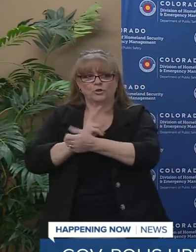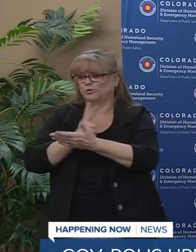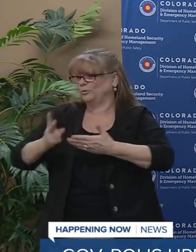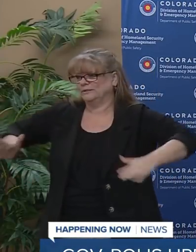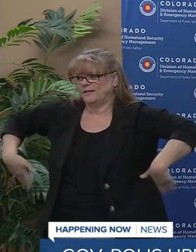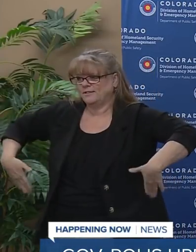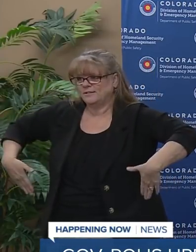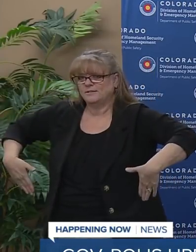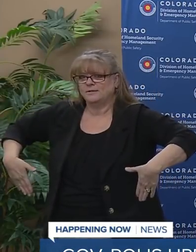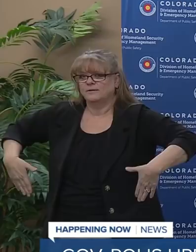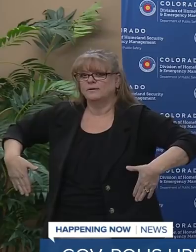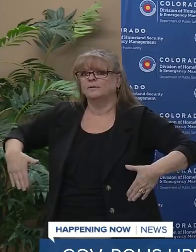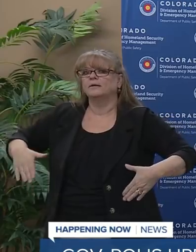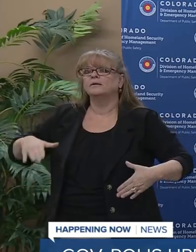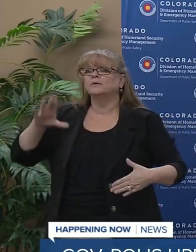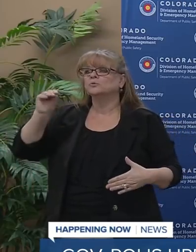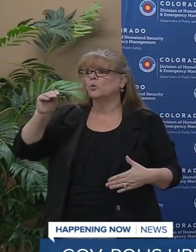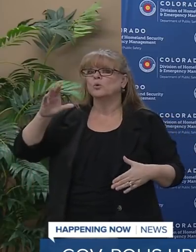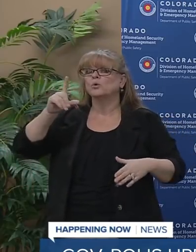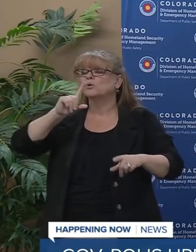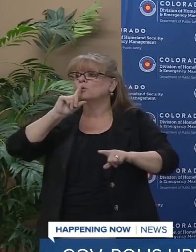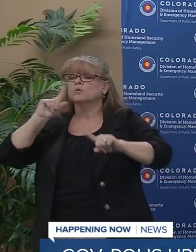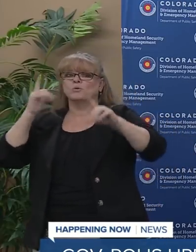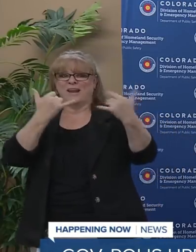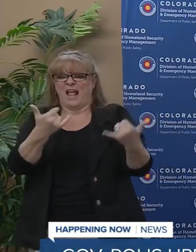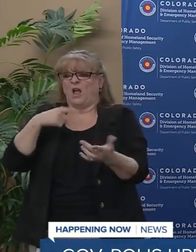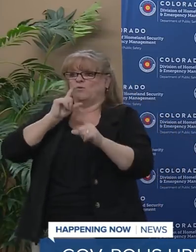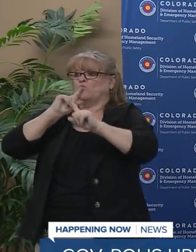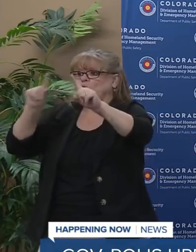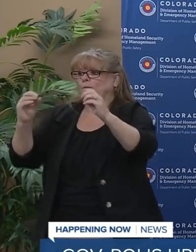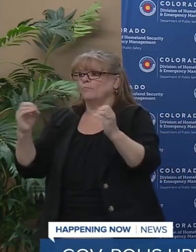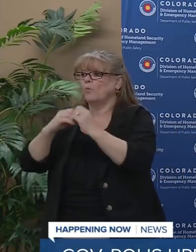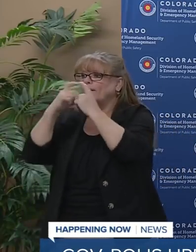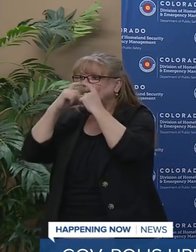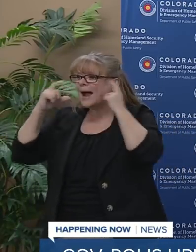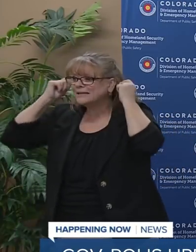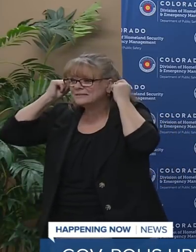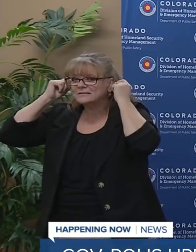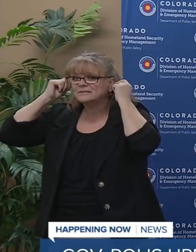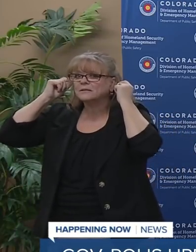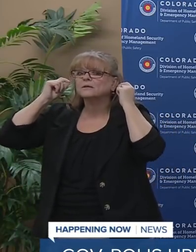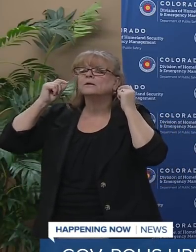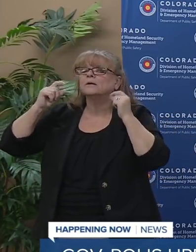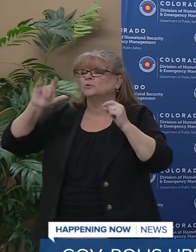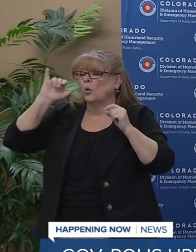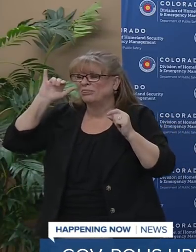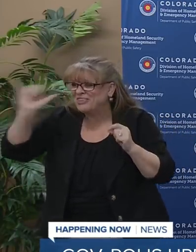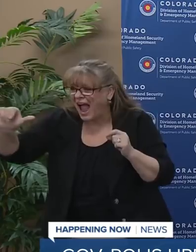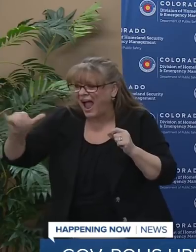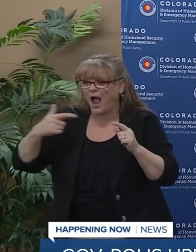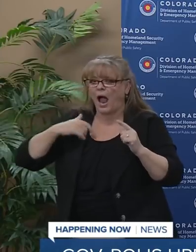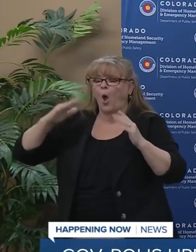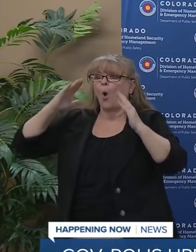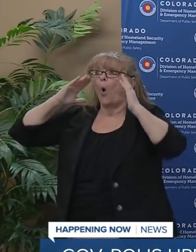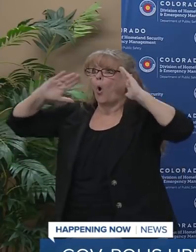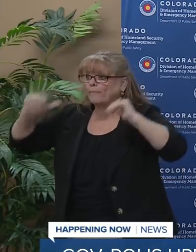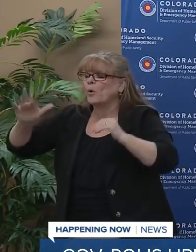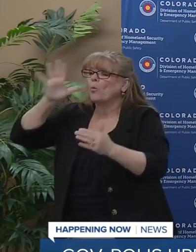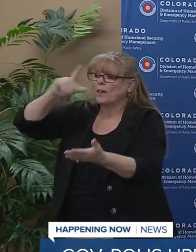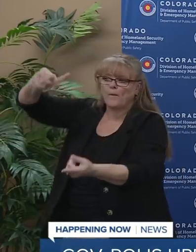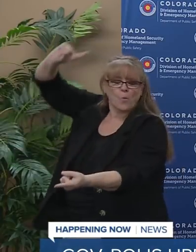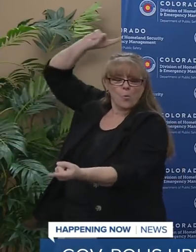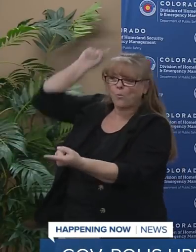12 days as everybody wears masks. Those are the next two steps that we really hope reduce that so there's actually less